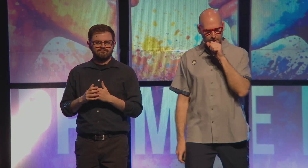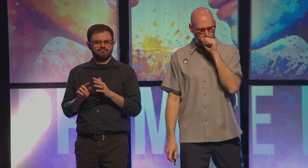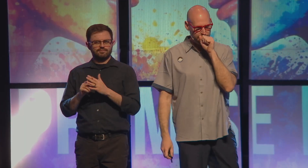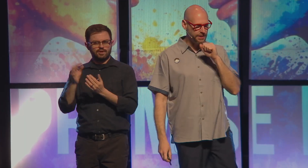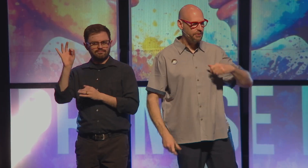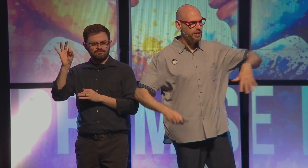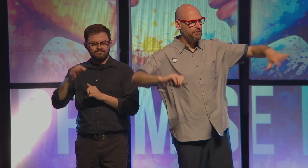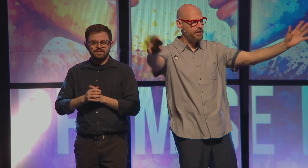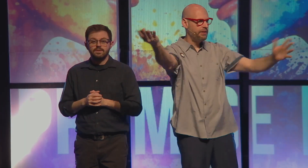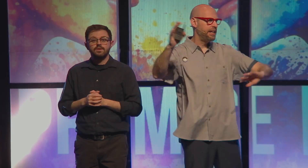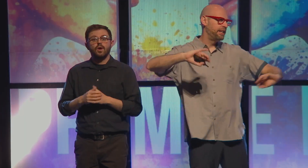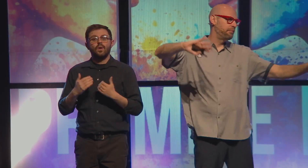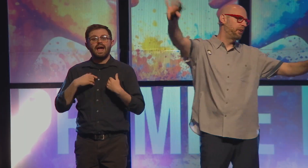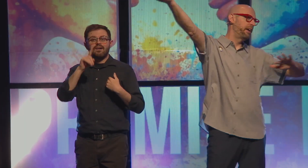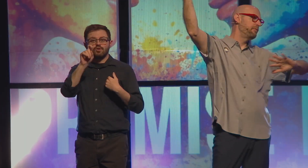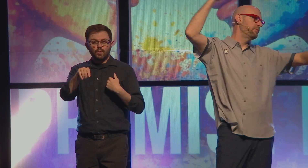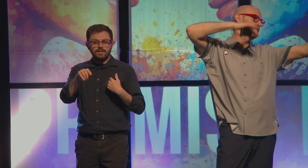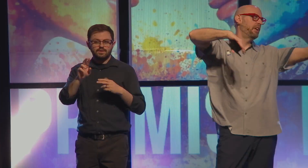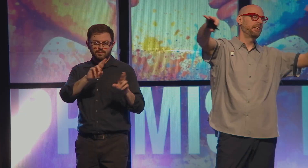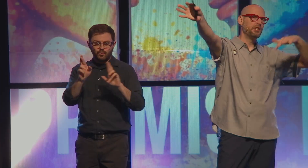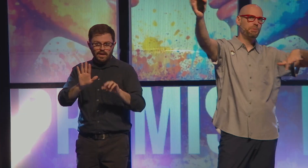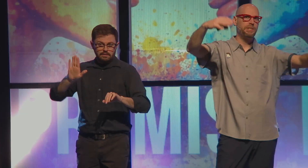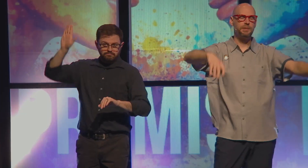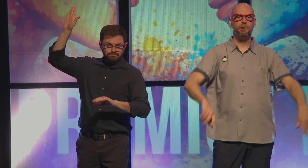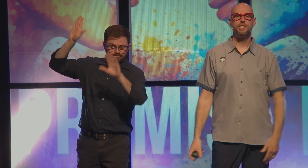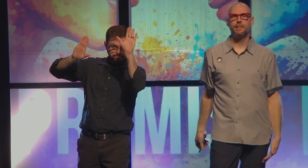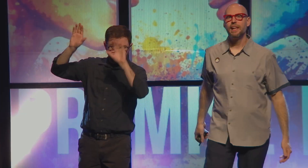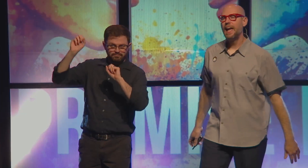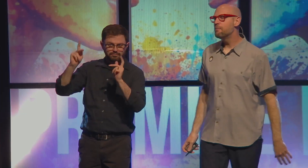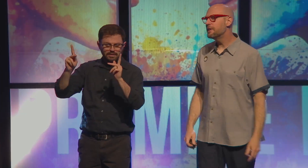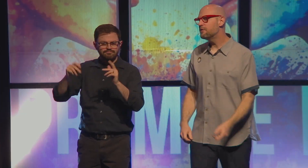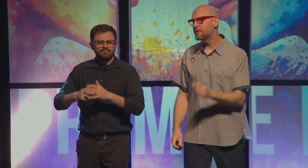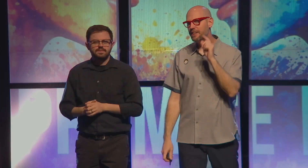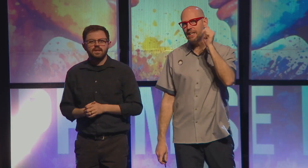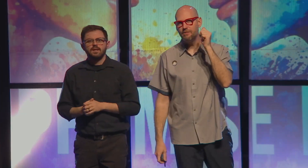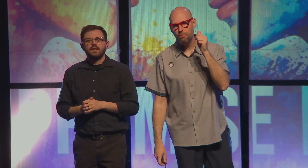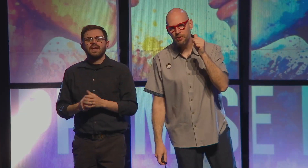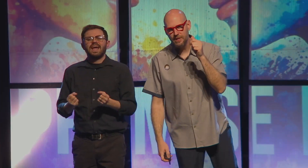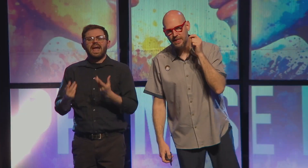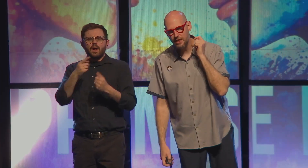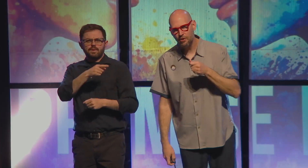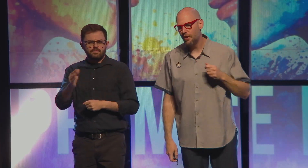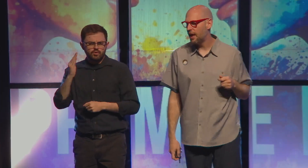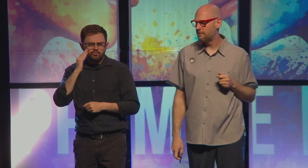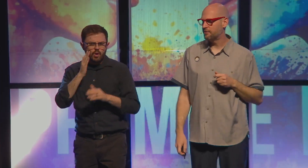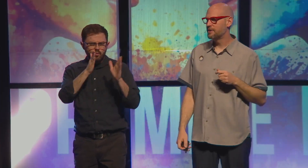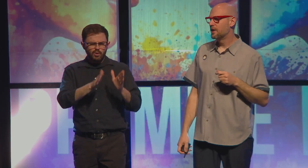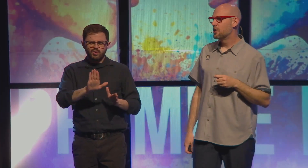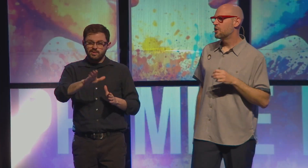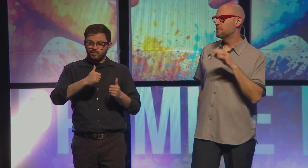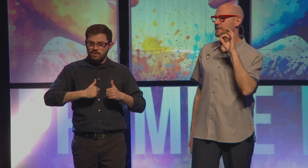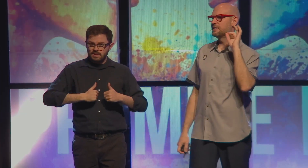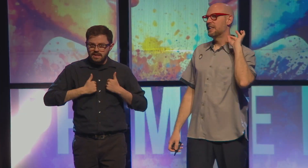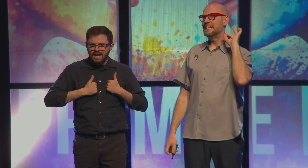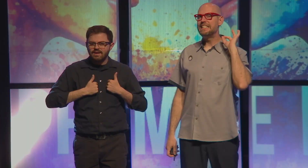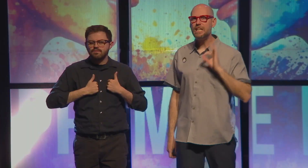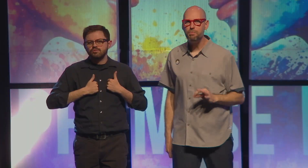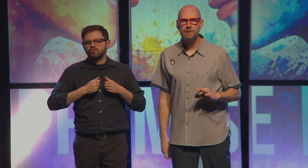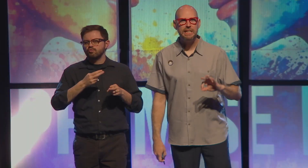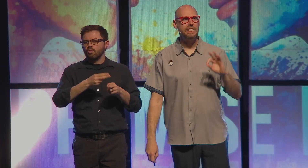Let me ask you a question. Get ready to raise your hand up, all right? Little audience participation. How many of you could think of a person in your life who